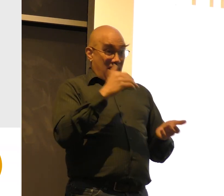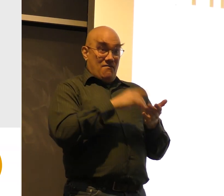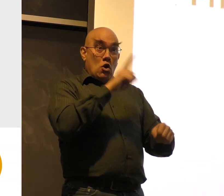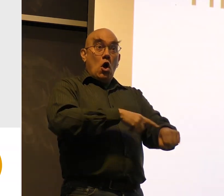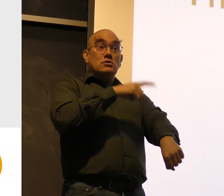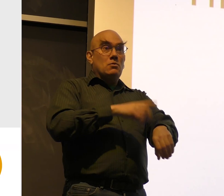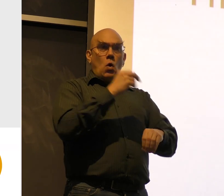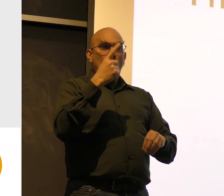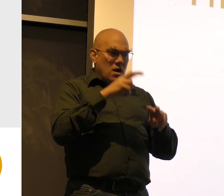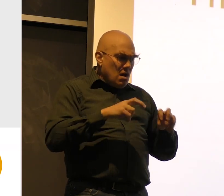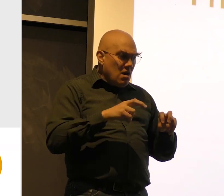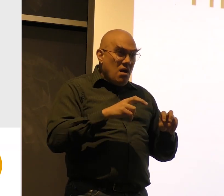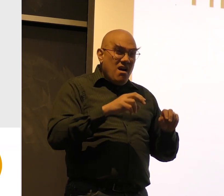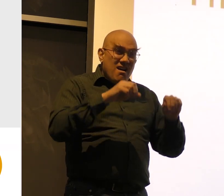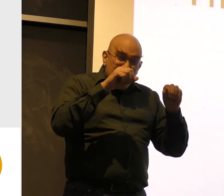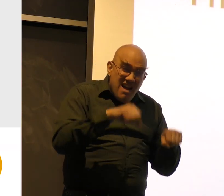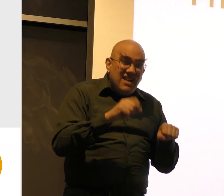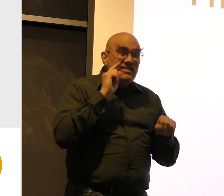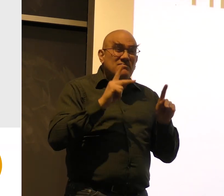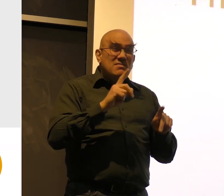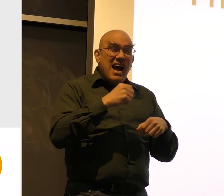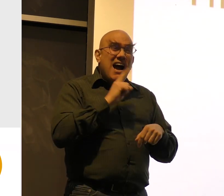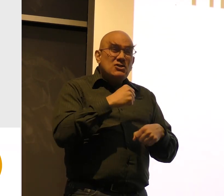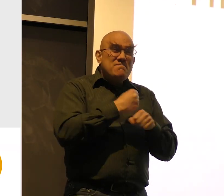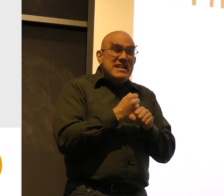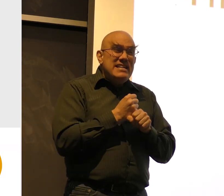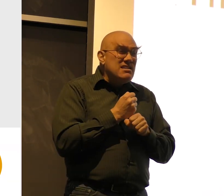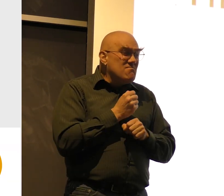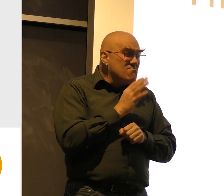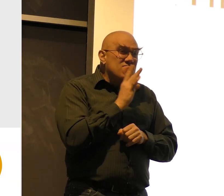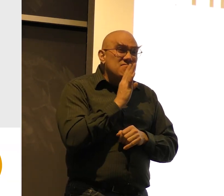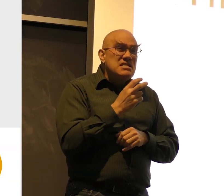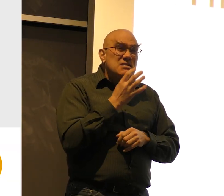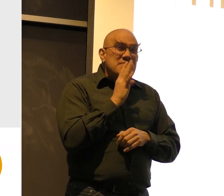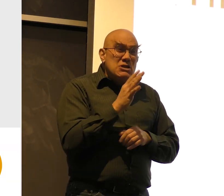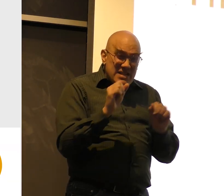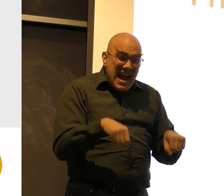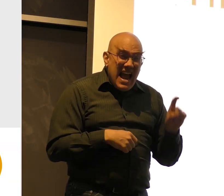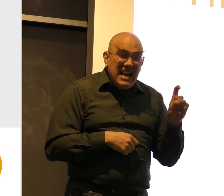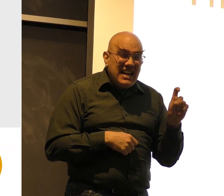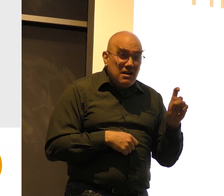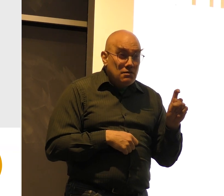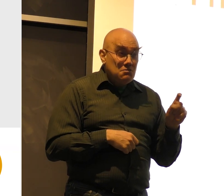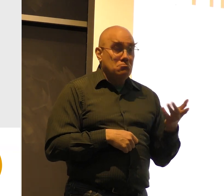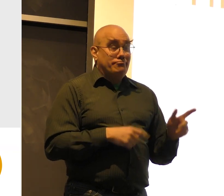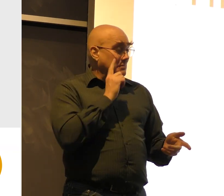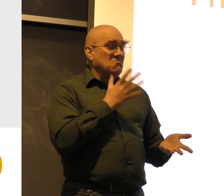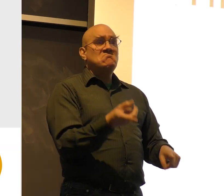fact the Earth that revolves around the sun. But when we have a problem that isn't studied, how do people, when they talk about how can deaf